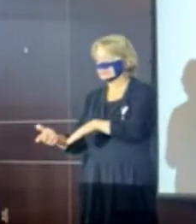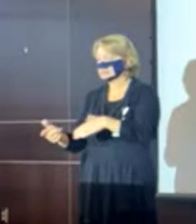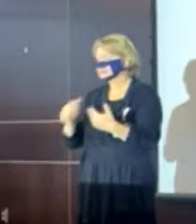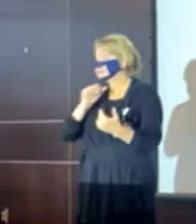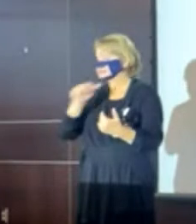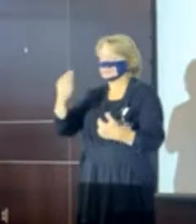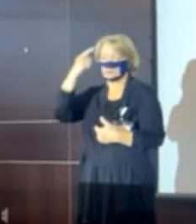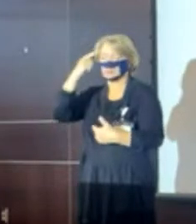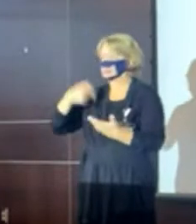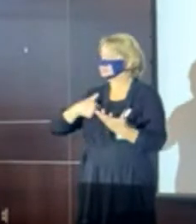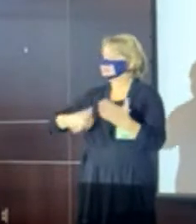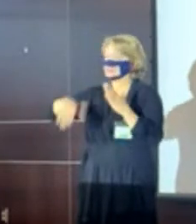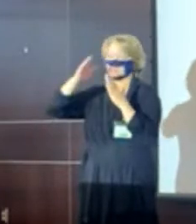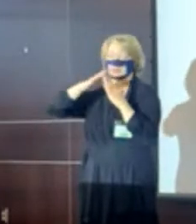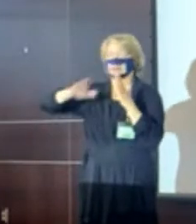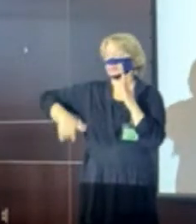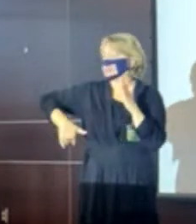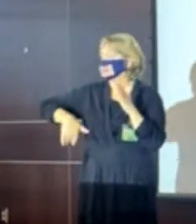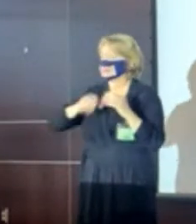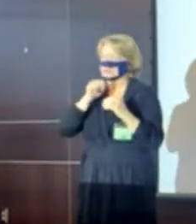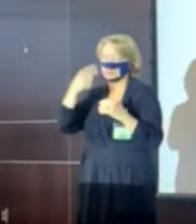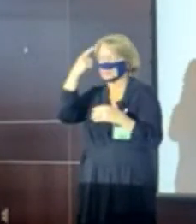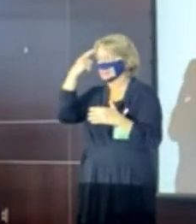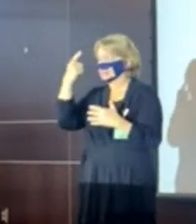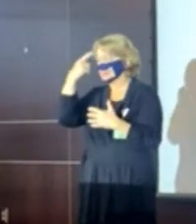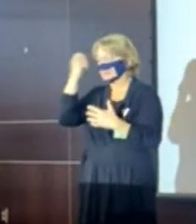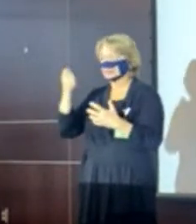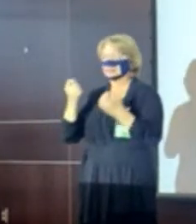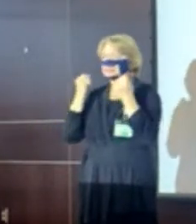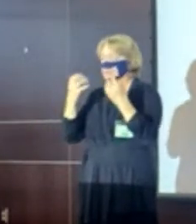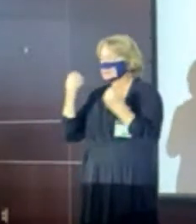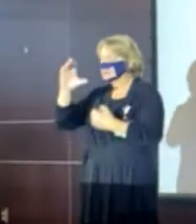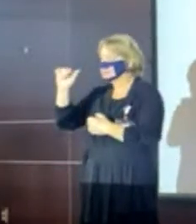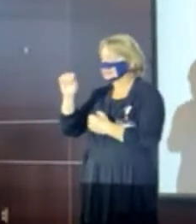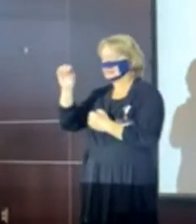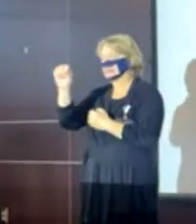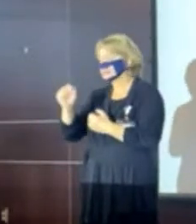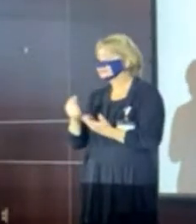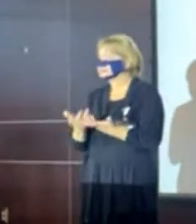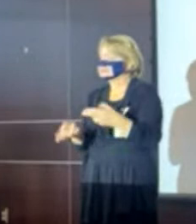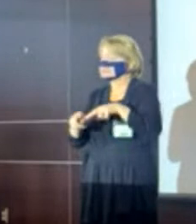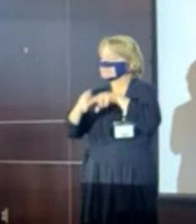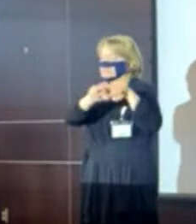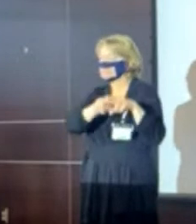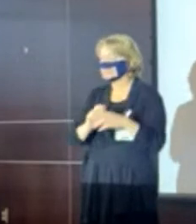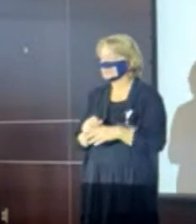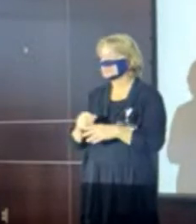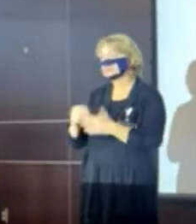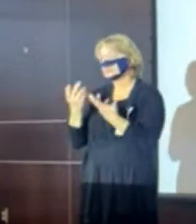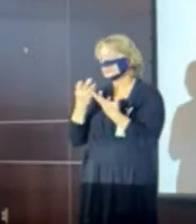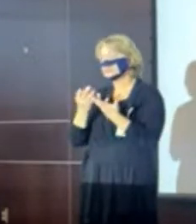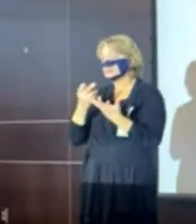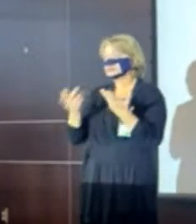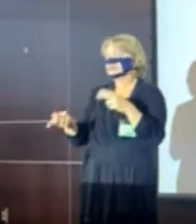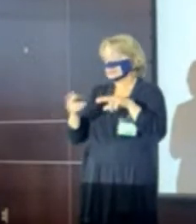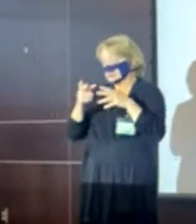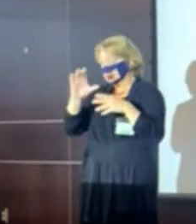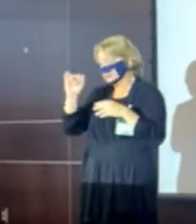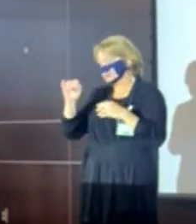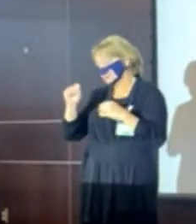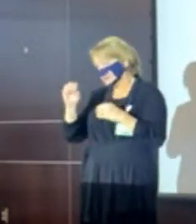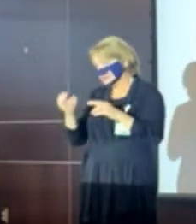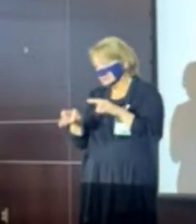seen a peak in a number of cases that we have. So as the number of cases continues to increase, the number of inpatients continues to